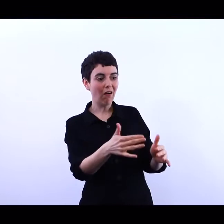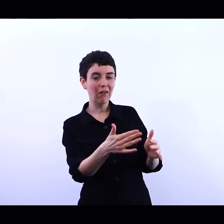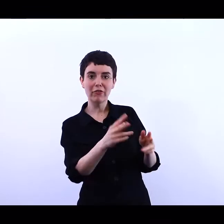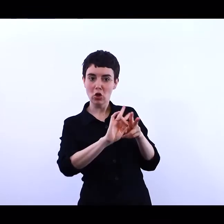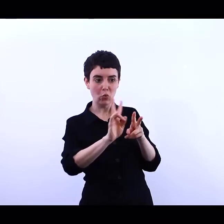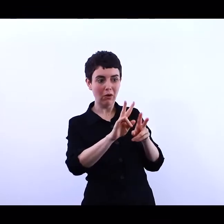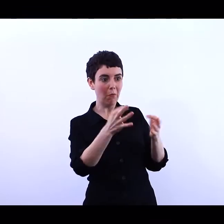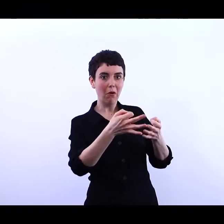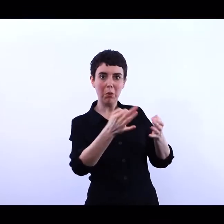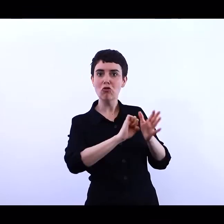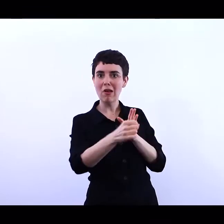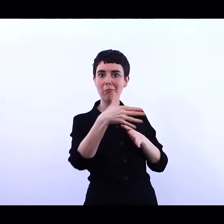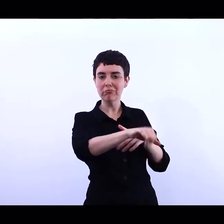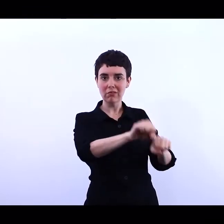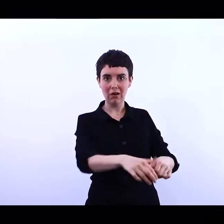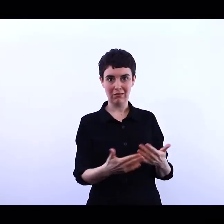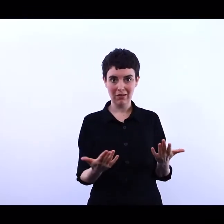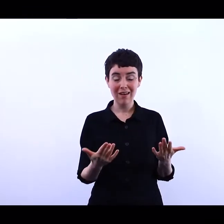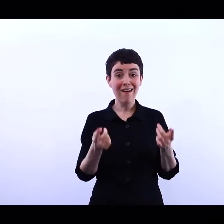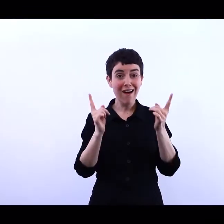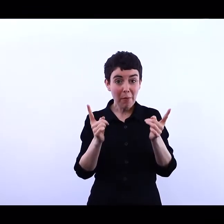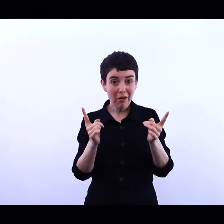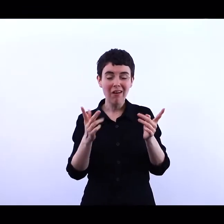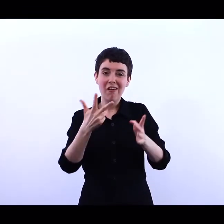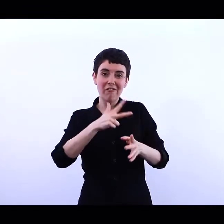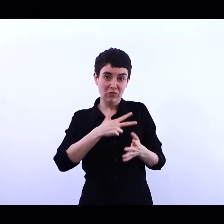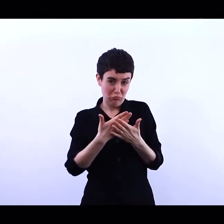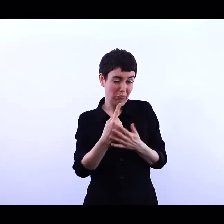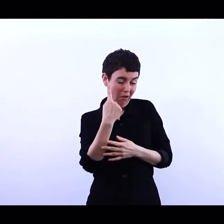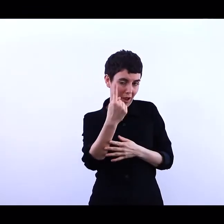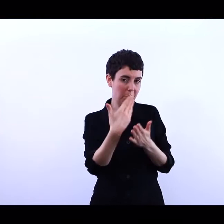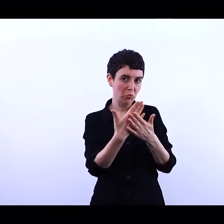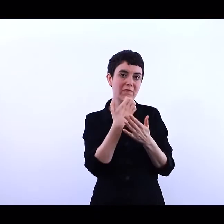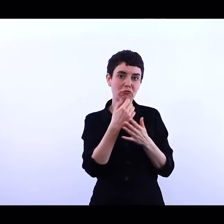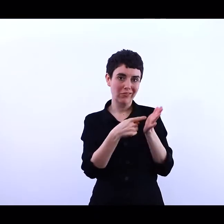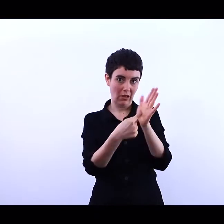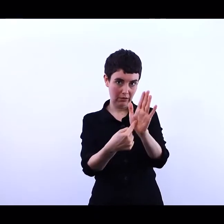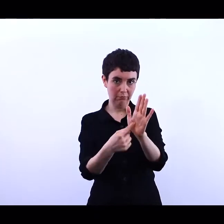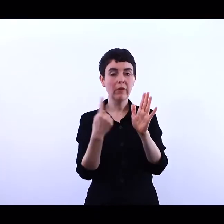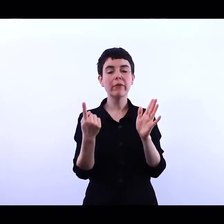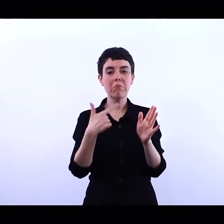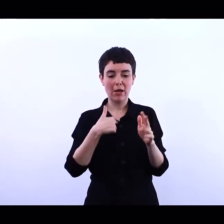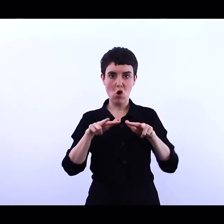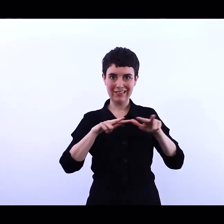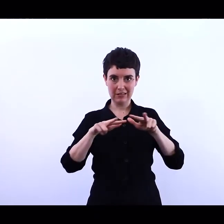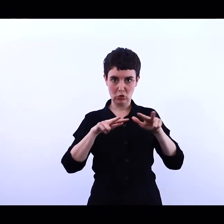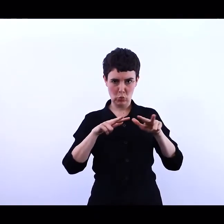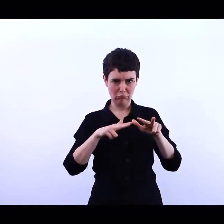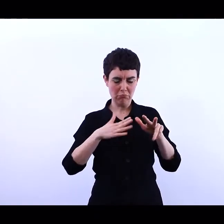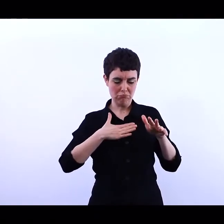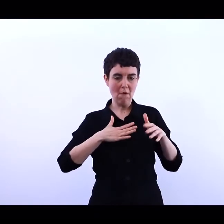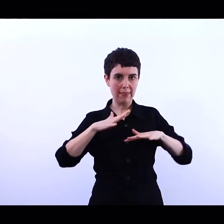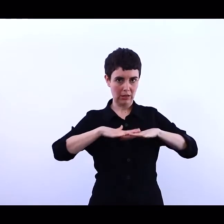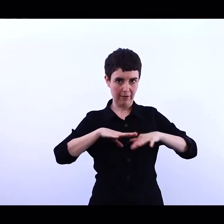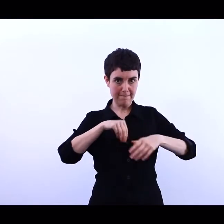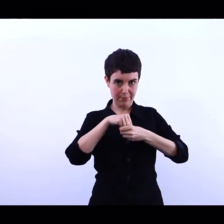an organization whose mission is to provide mental health services in a narrow geographic specific community where they